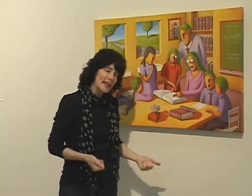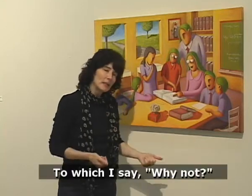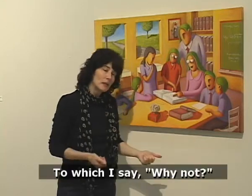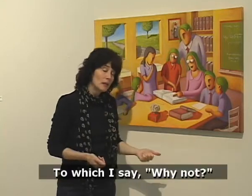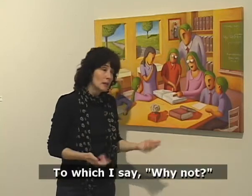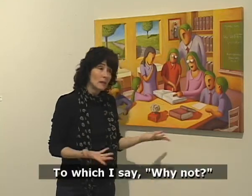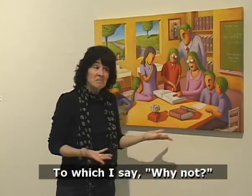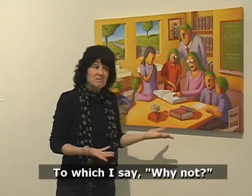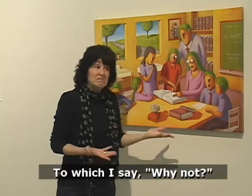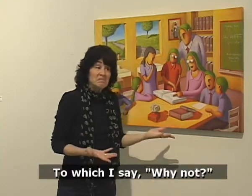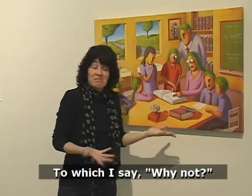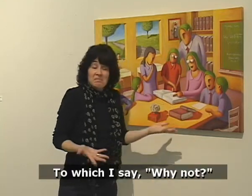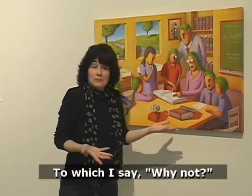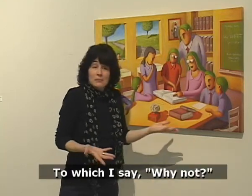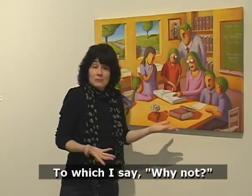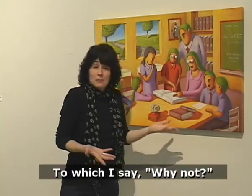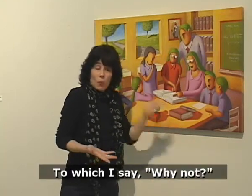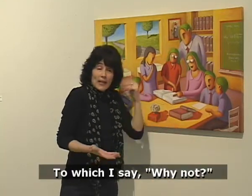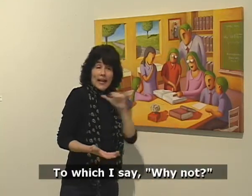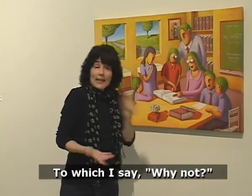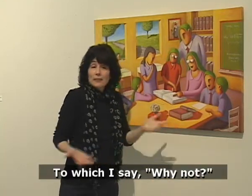To which I say, why not?